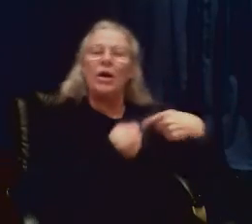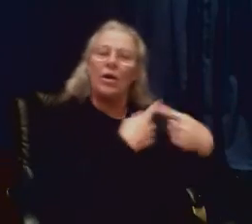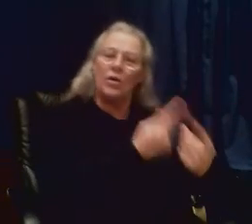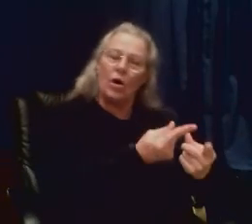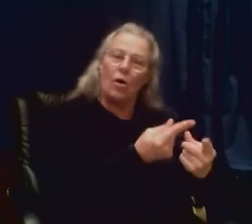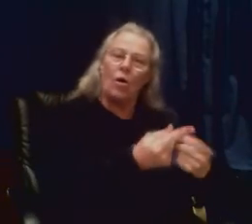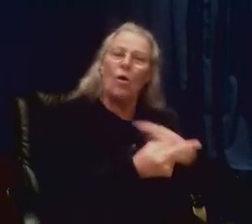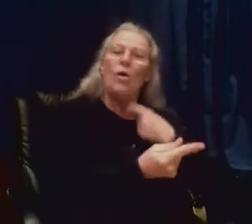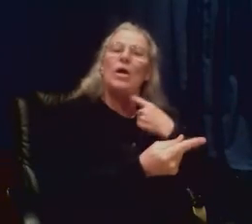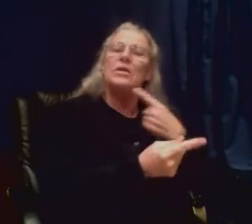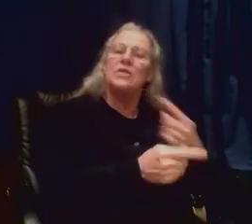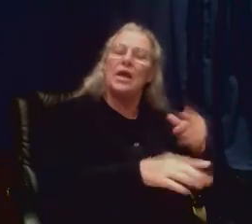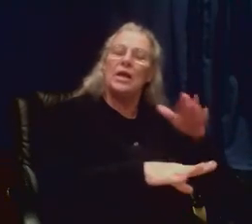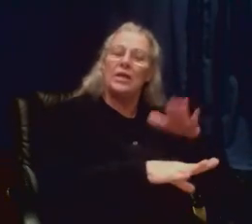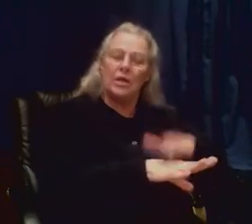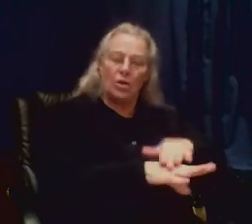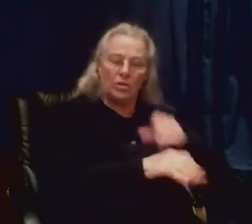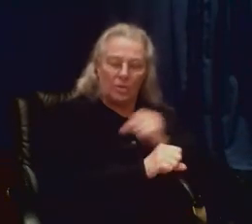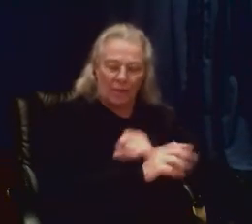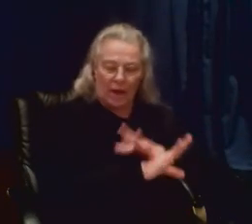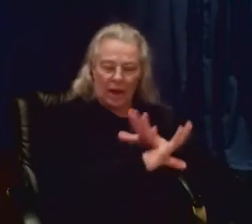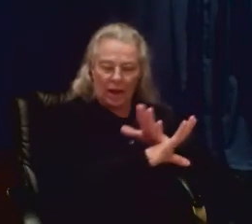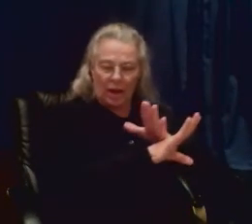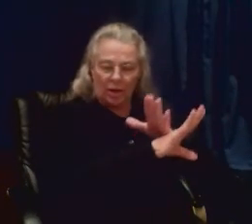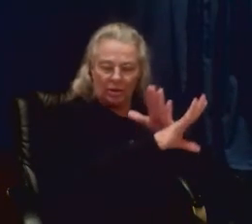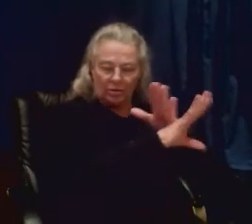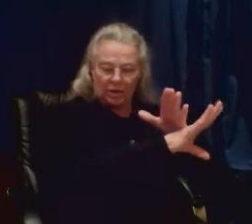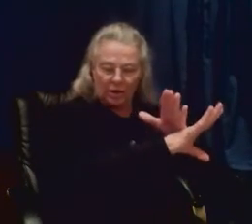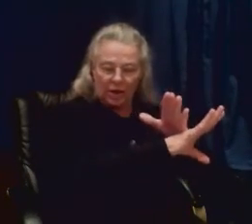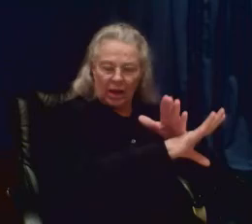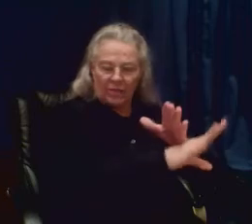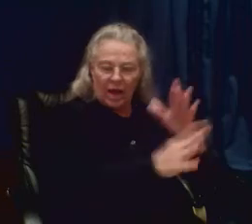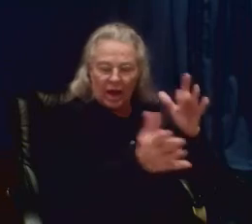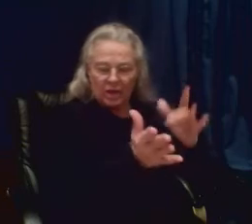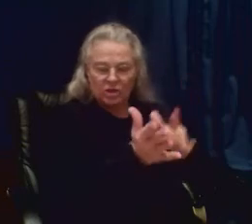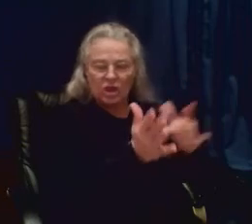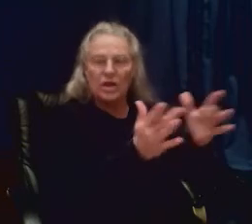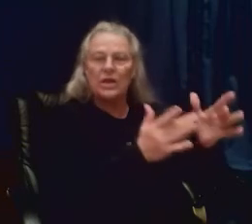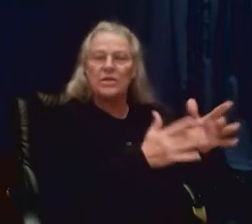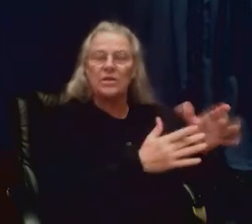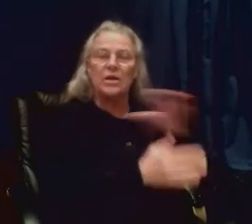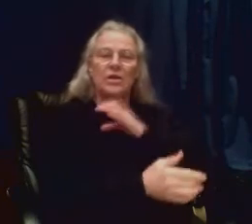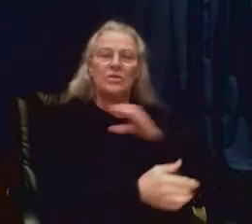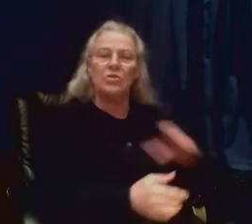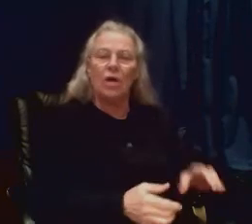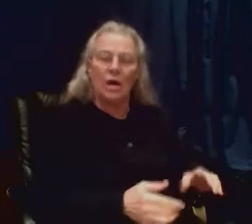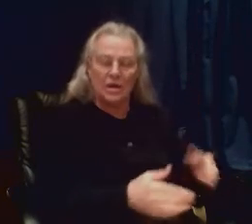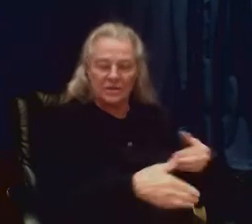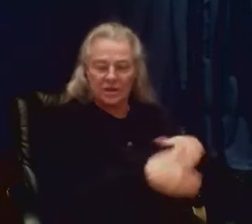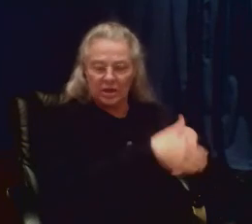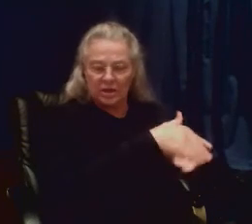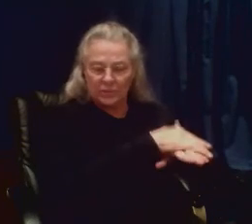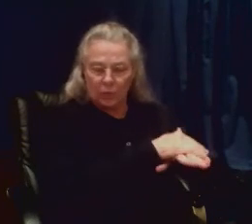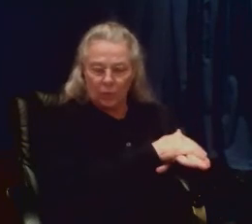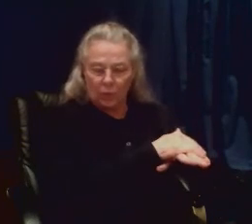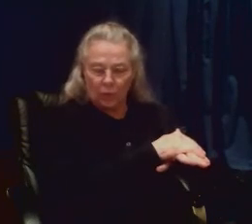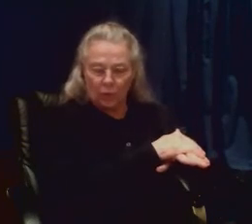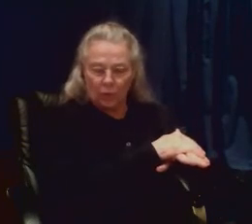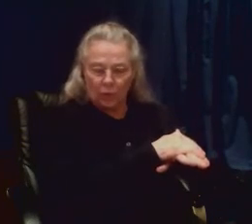everywhere. Go tell it on the mountain that Jesus Christ is